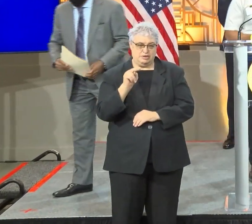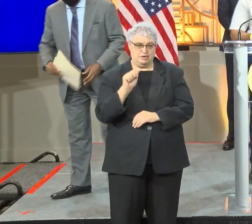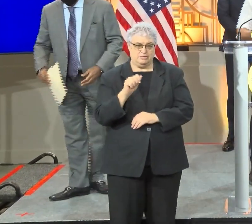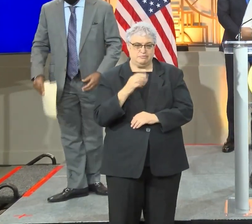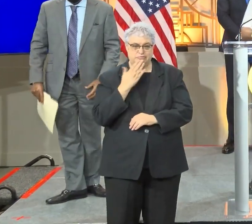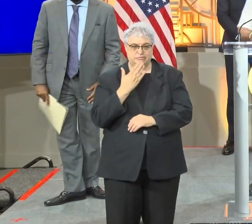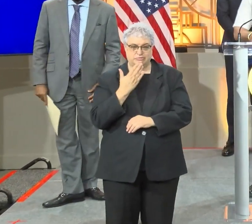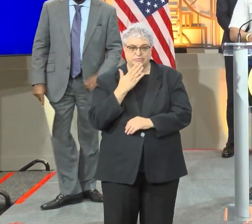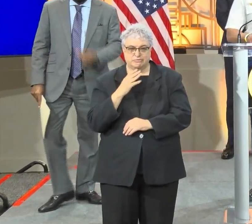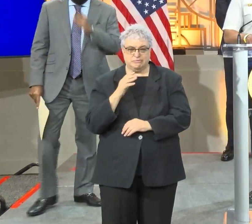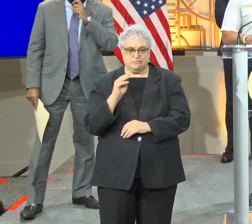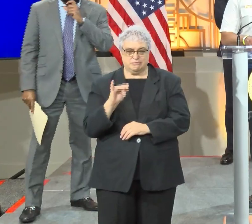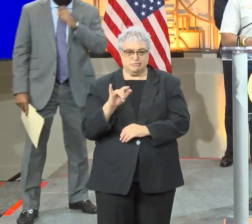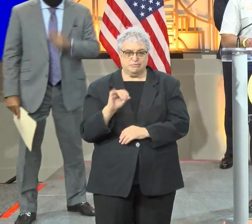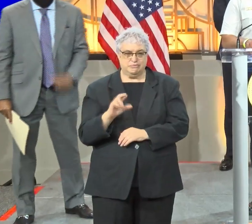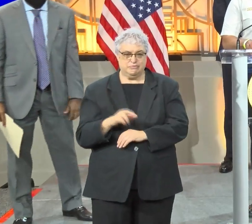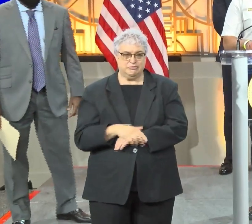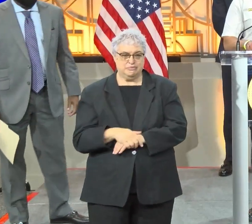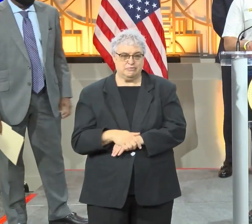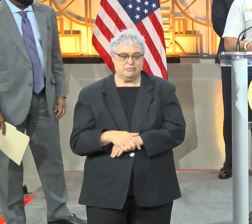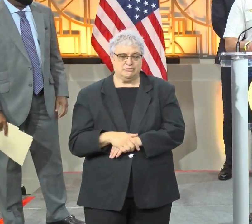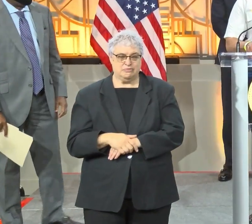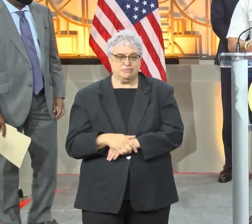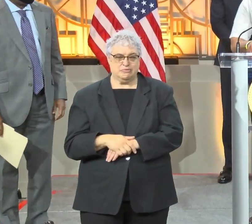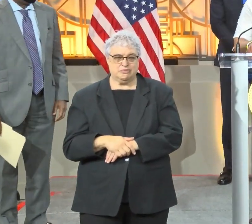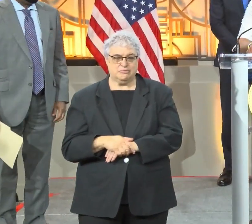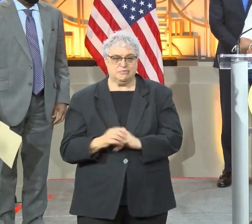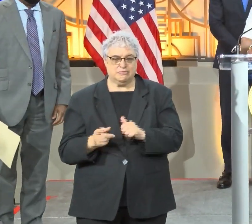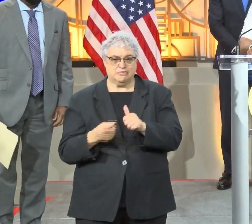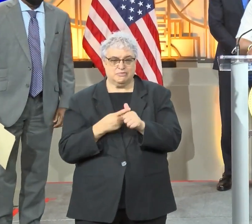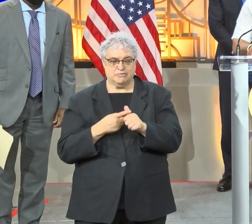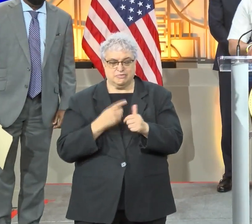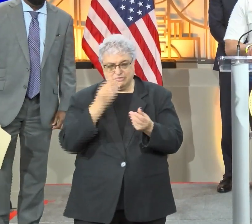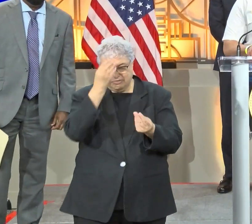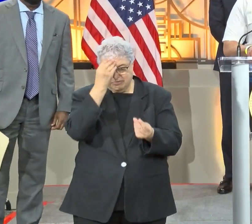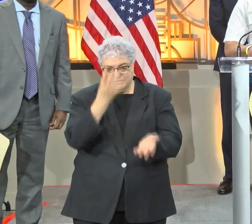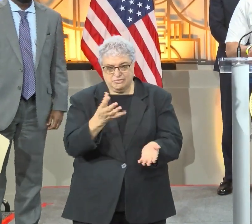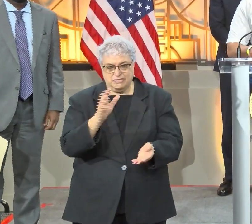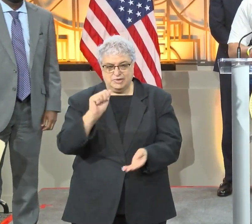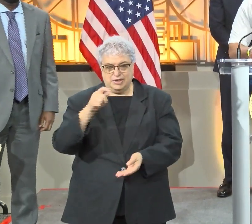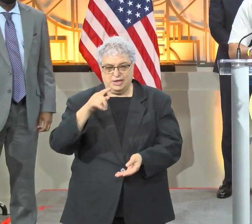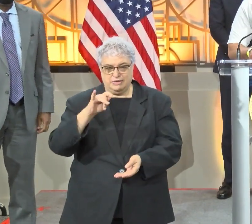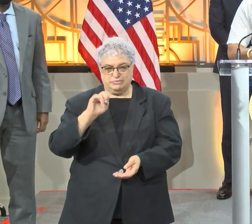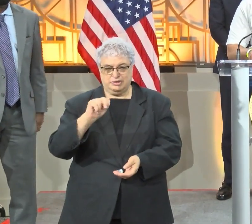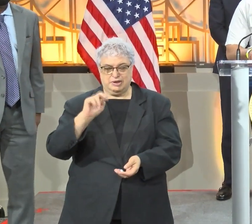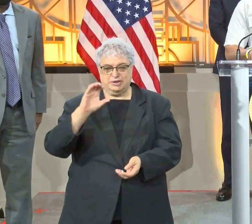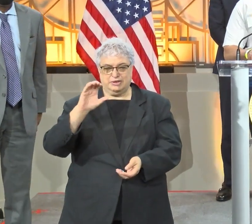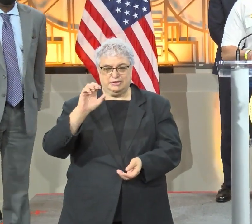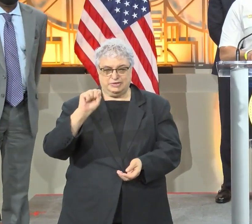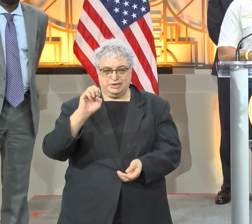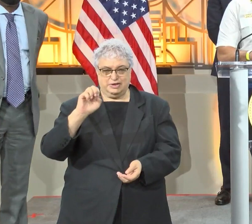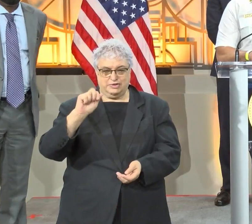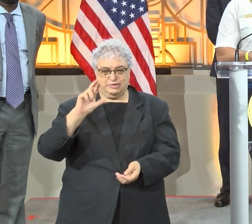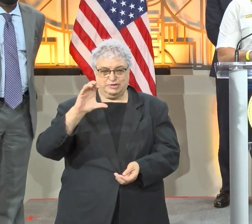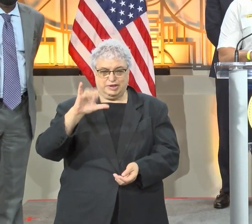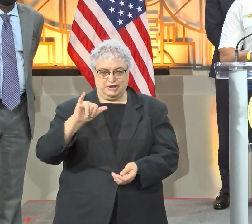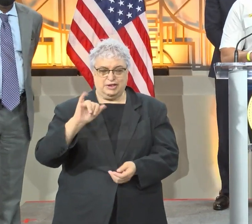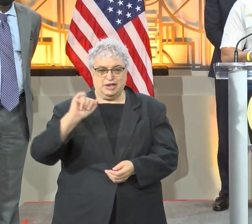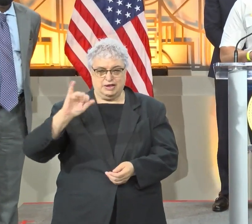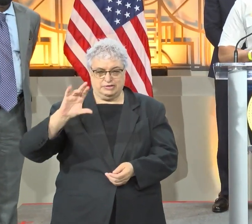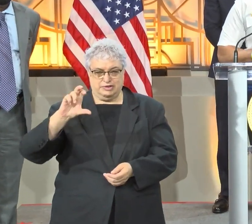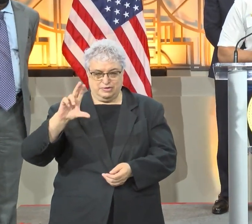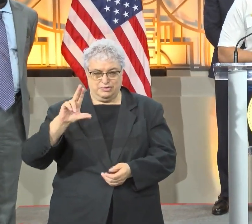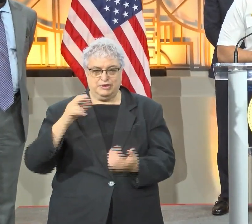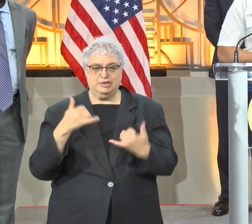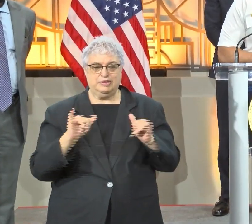Thank you, Mayor. I'd like to first give you an update on Captain Persse. He is still in ICU. He is still in